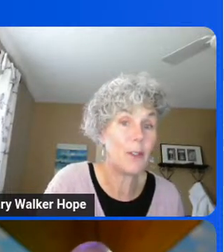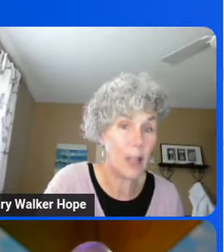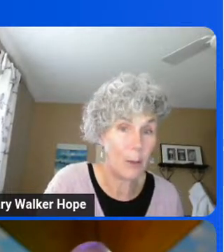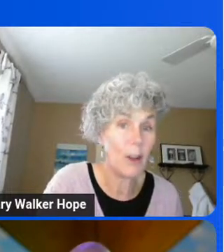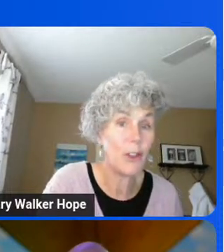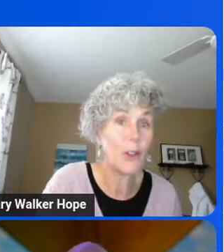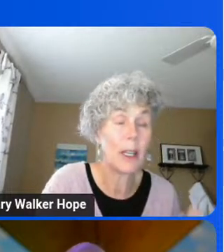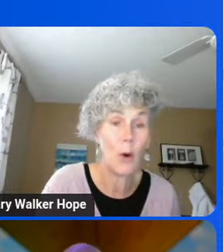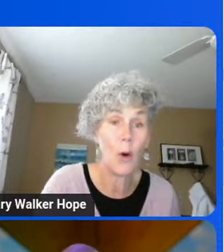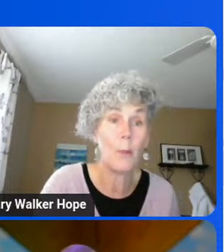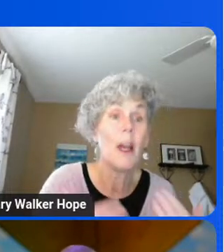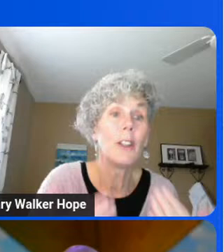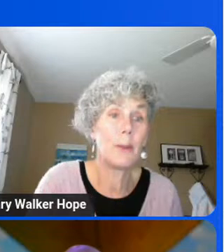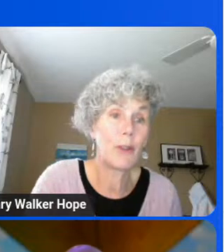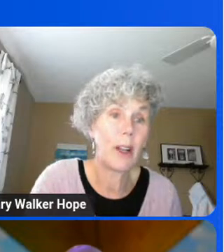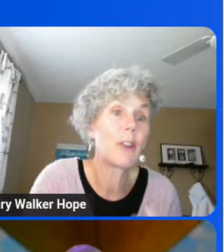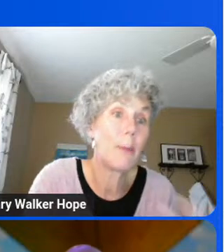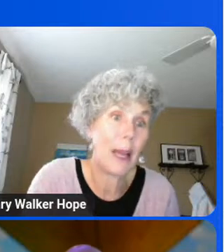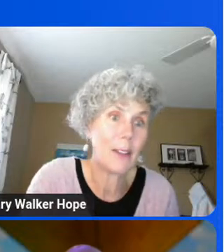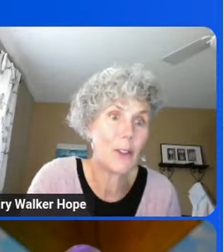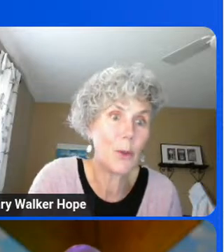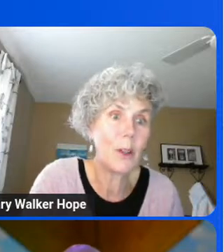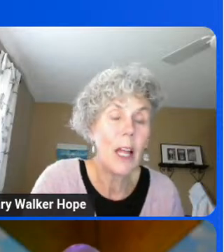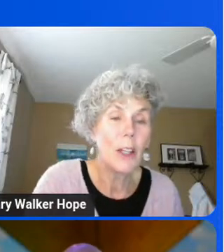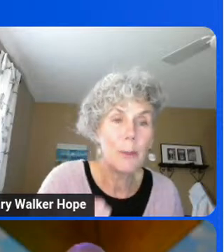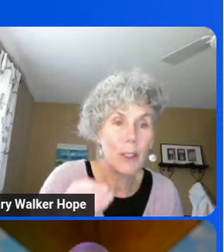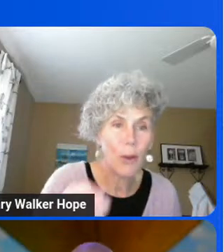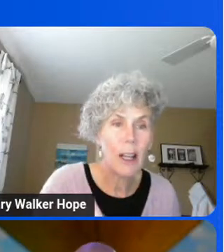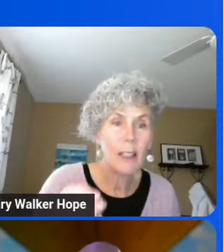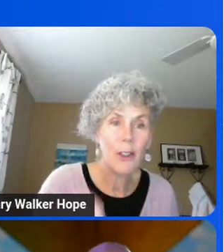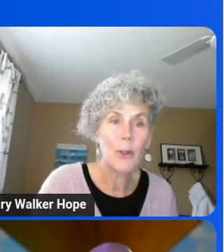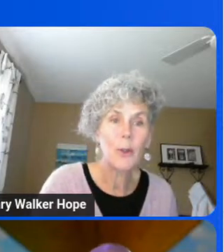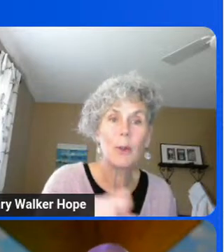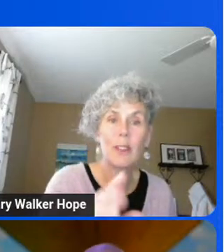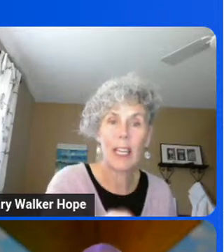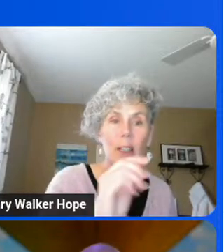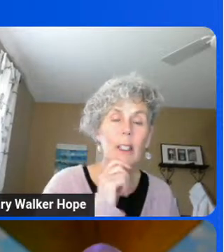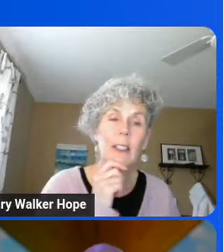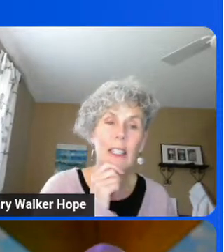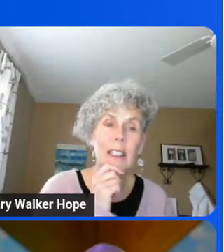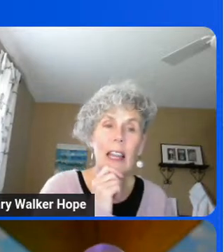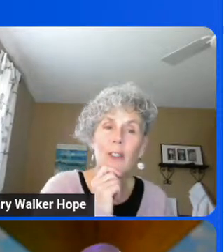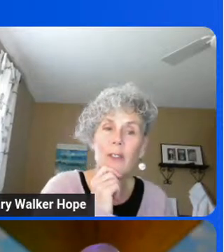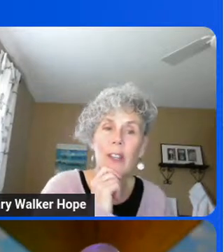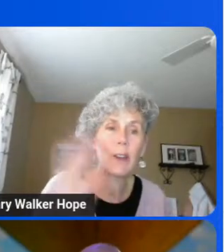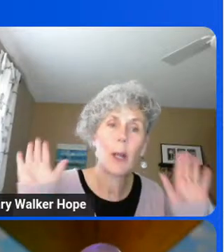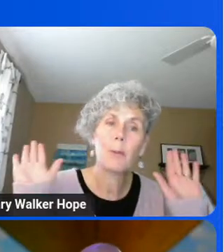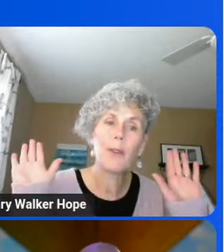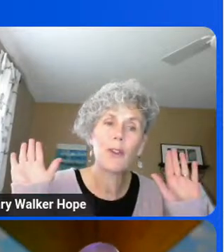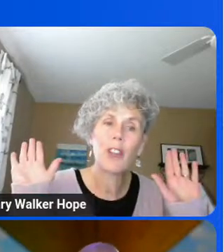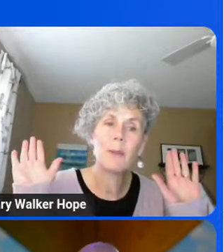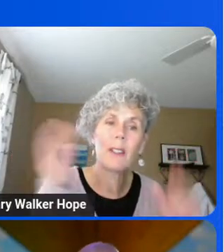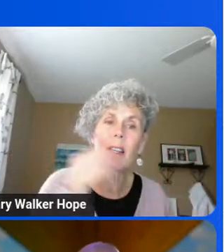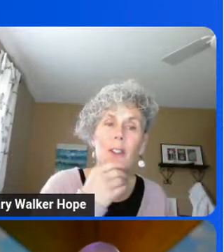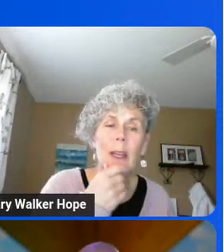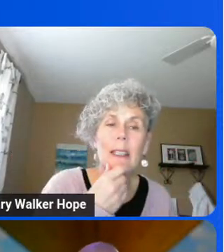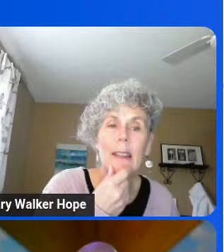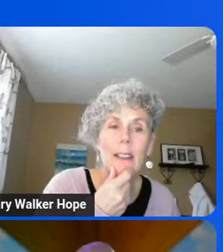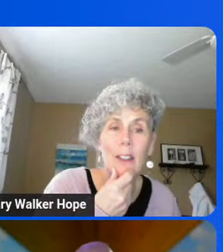I want you at home to be trying, or back at school, to be trying to take a look at this and just figure it out before James and I do anything. So